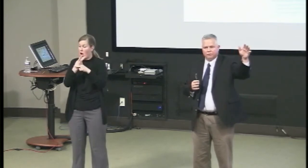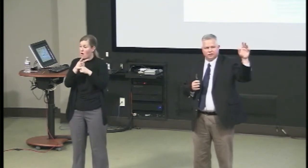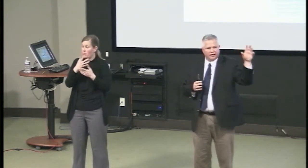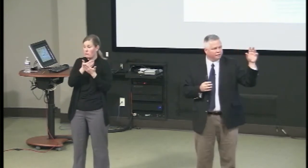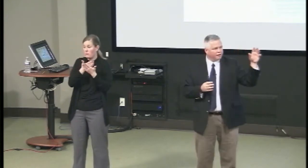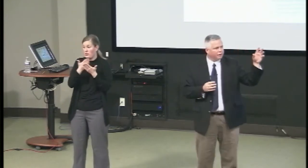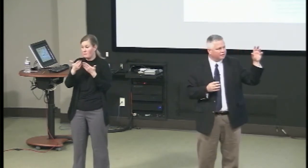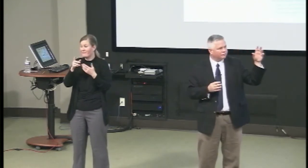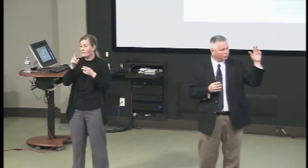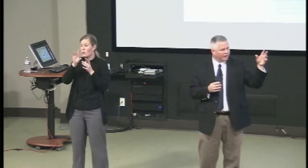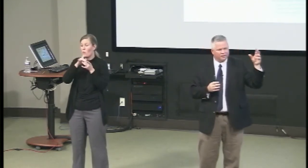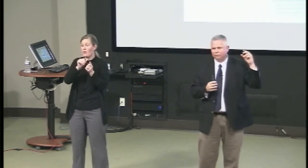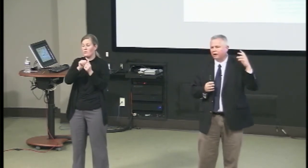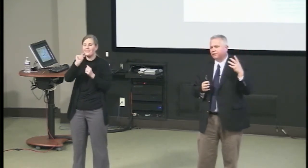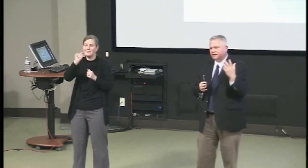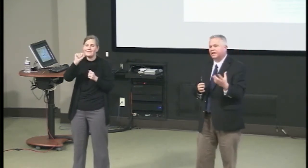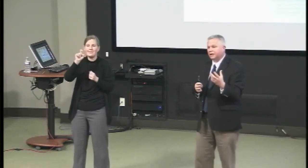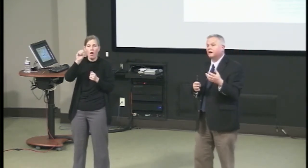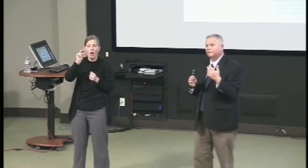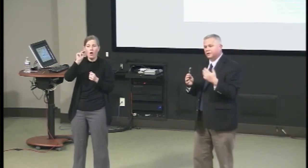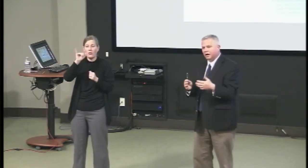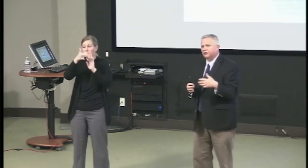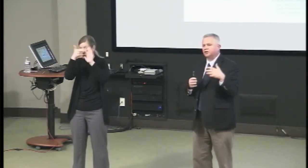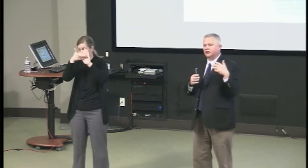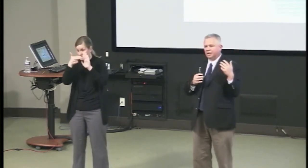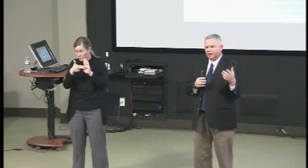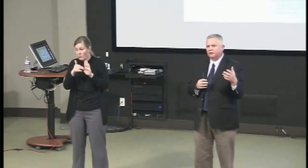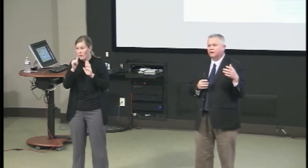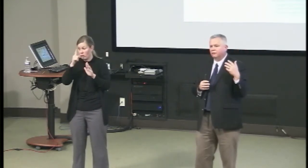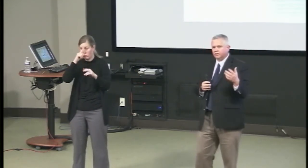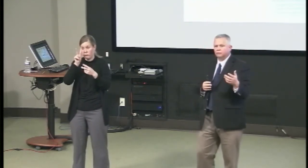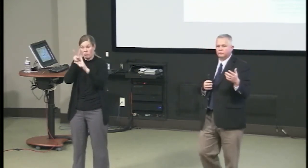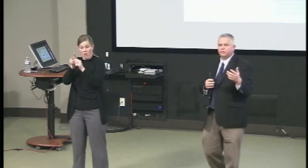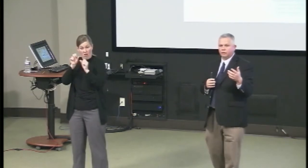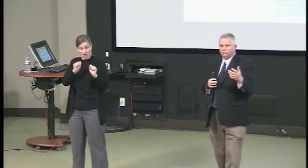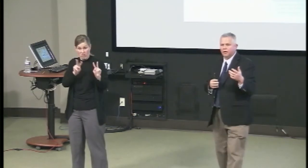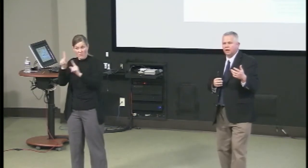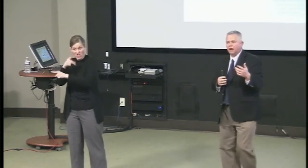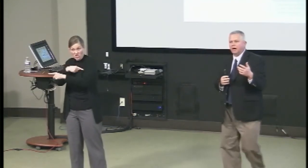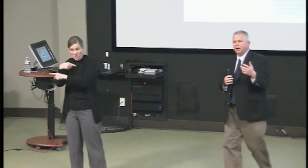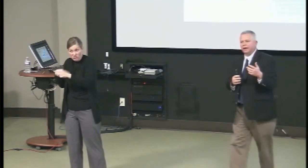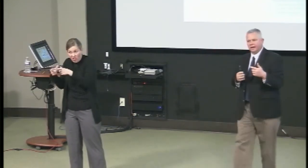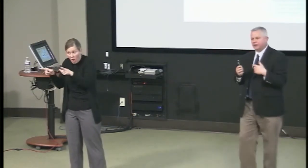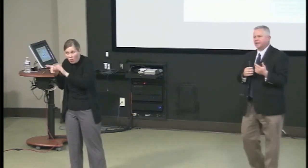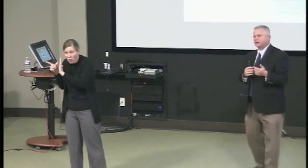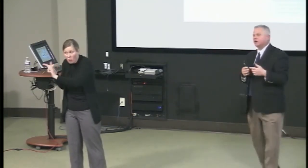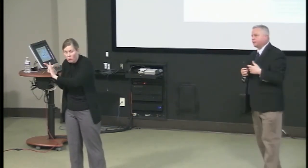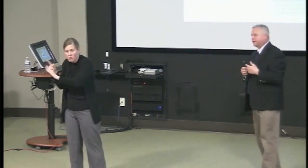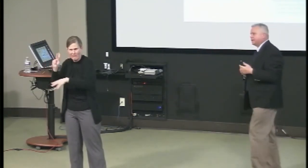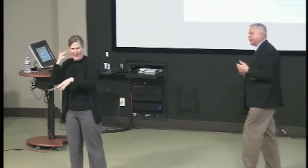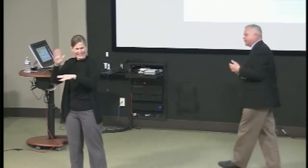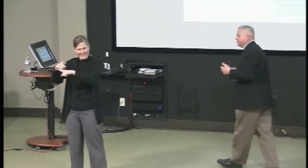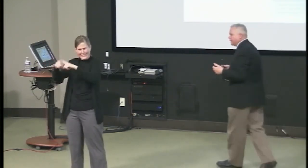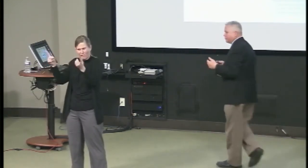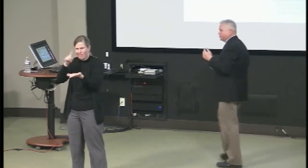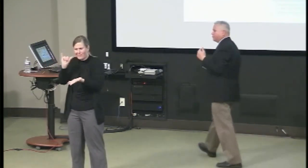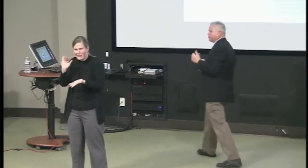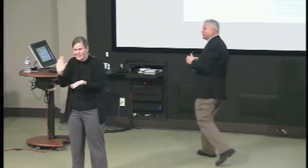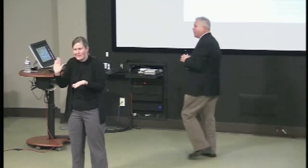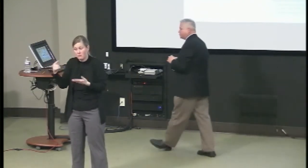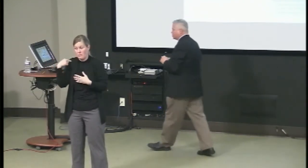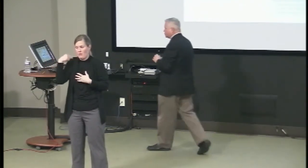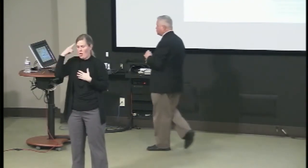other languages that have very different ways of representing phonology in visual form. And I think that's an open and active